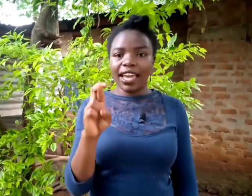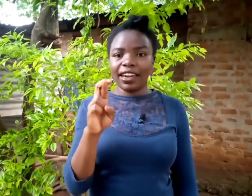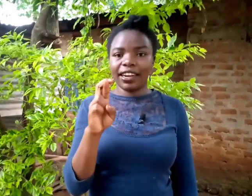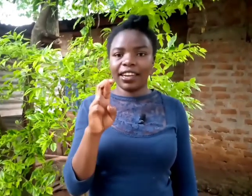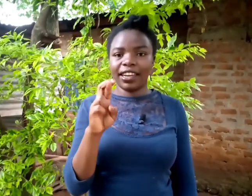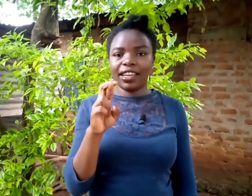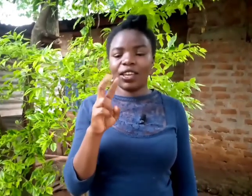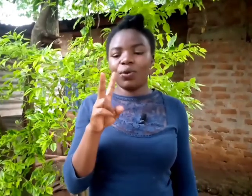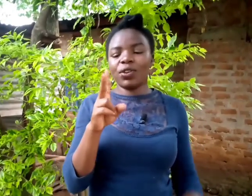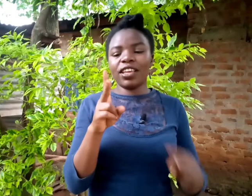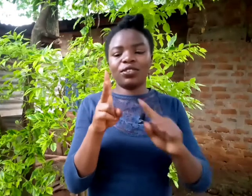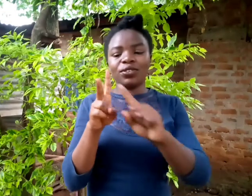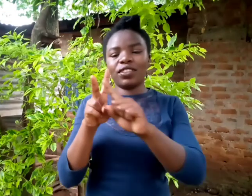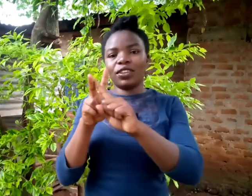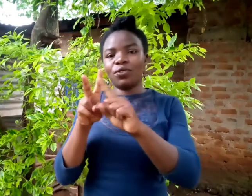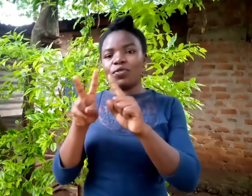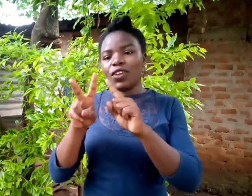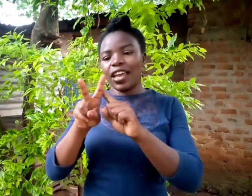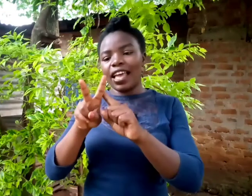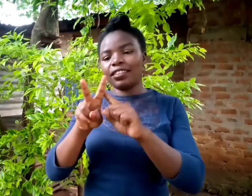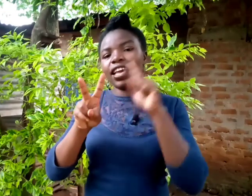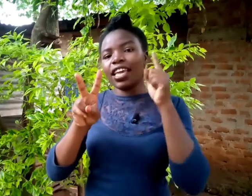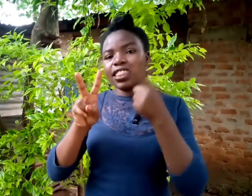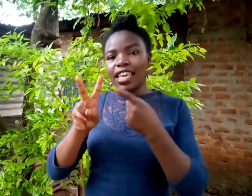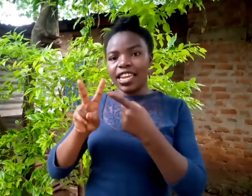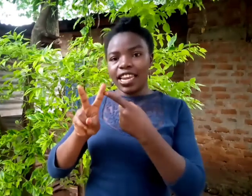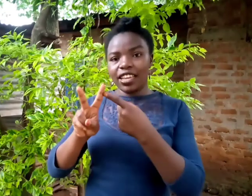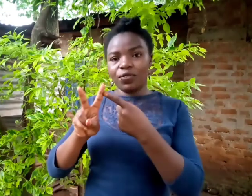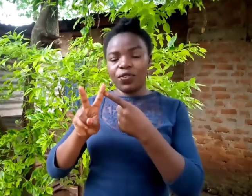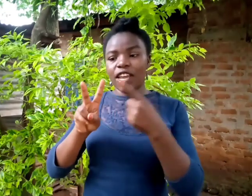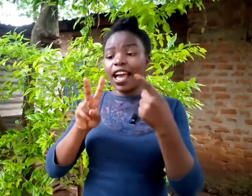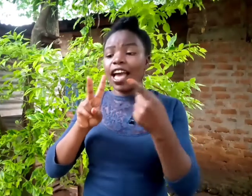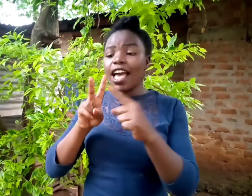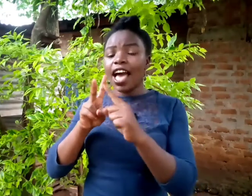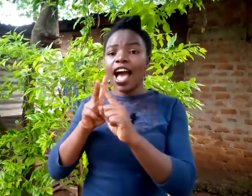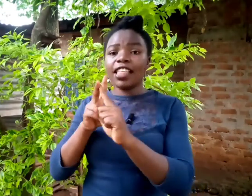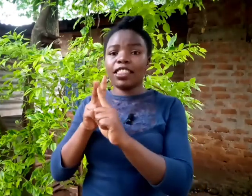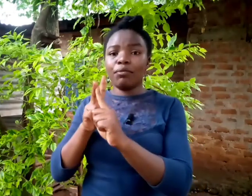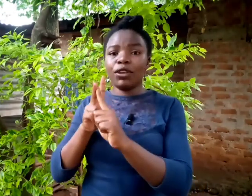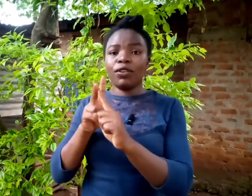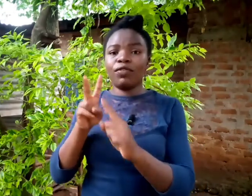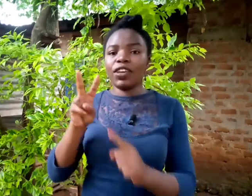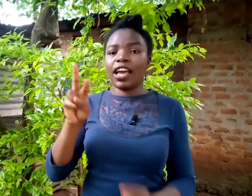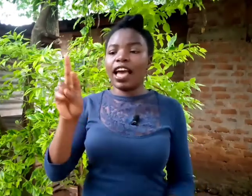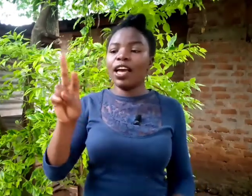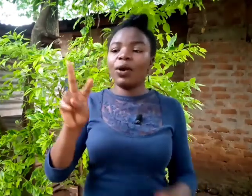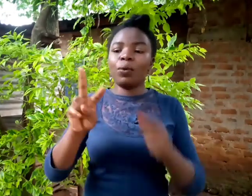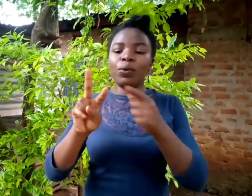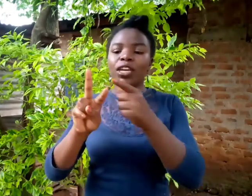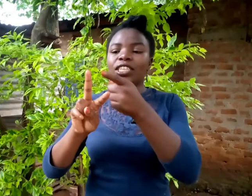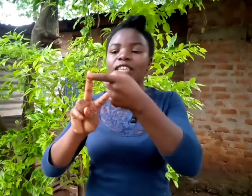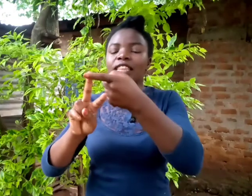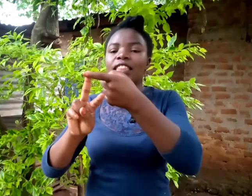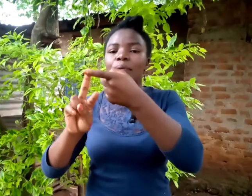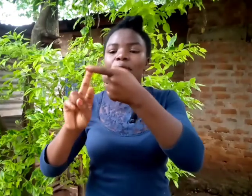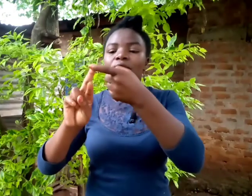R. We just use the two fingers, the index finger and the middle finger, which the middle